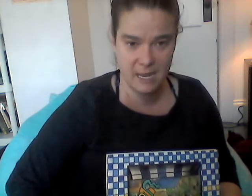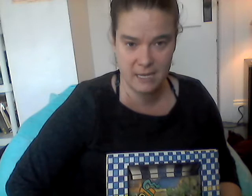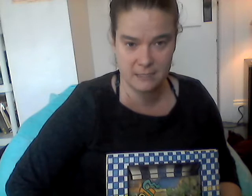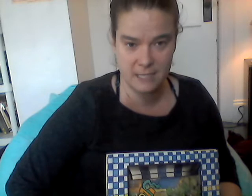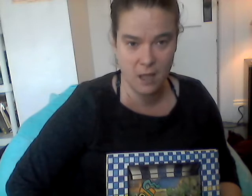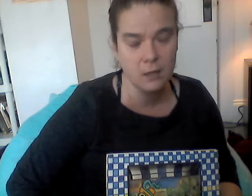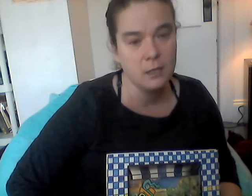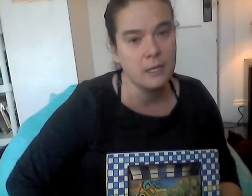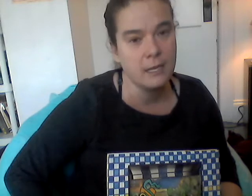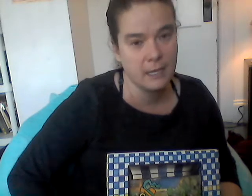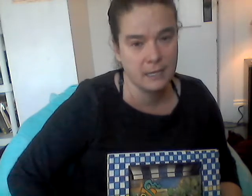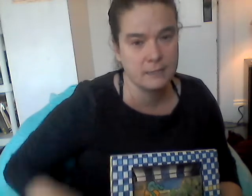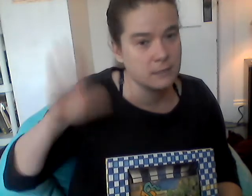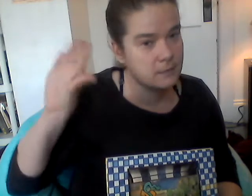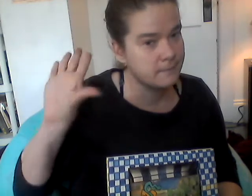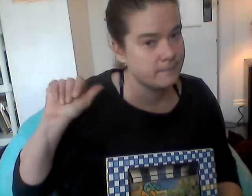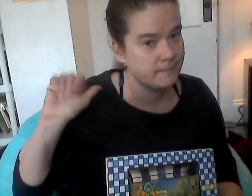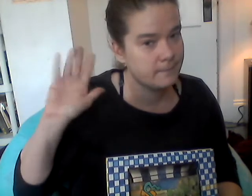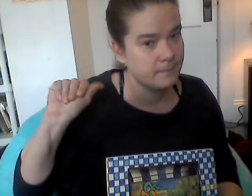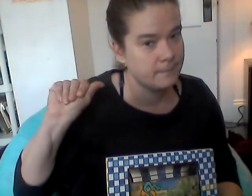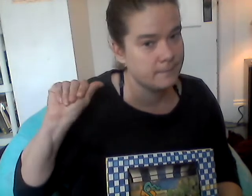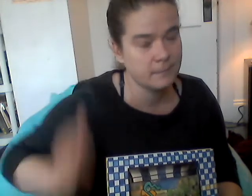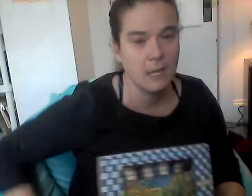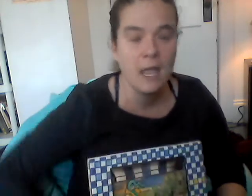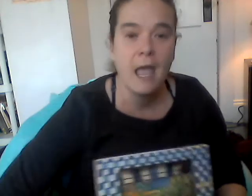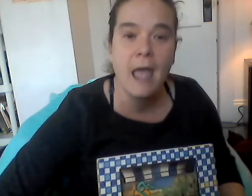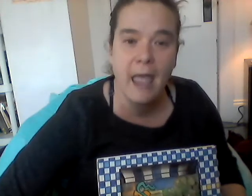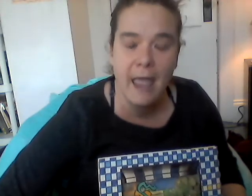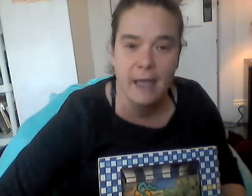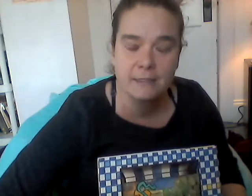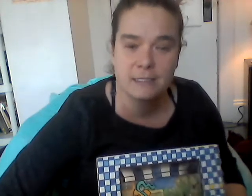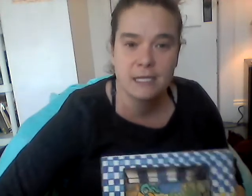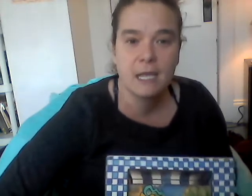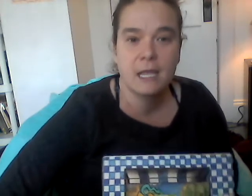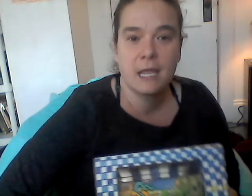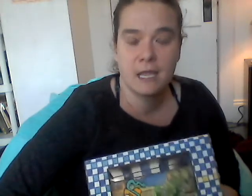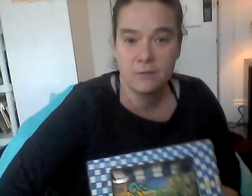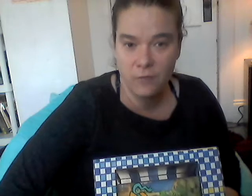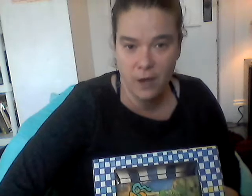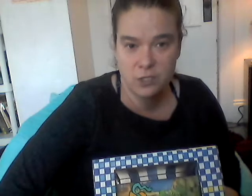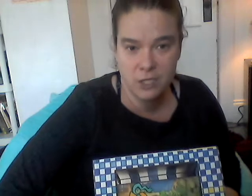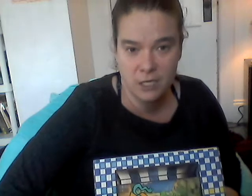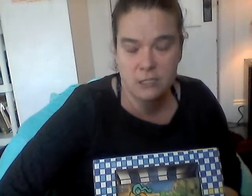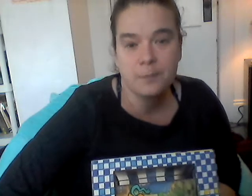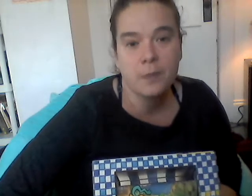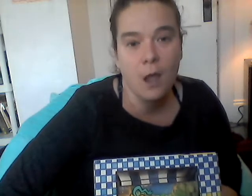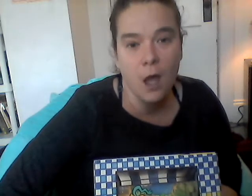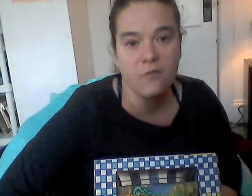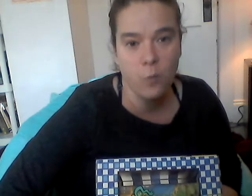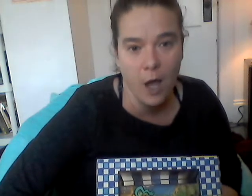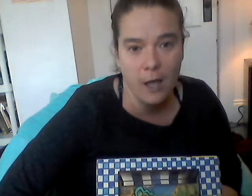ASL, you say bye. In in French is au revoir.